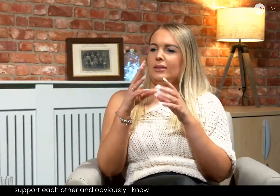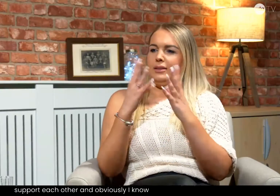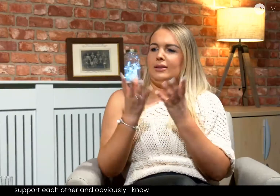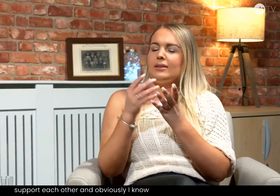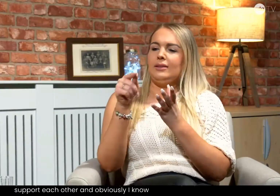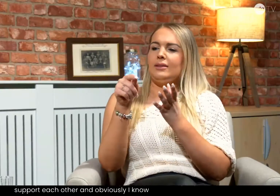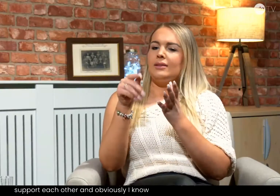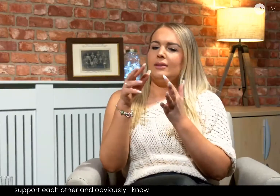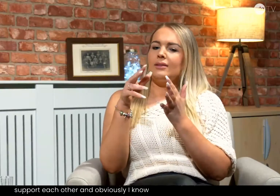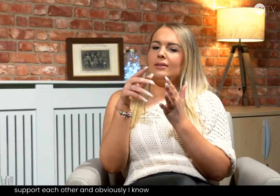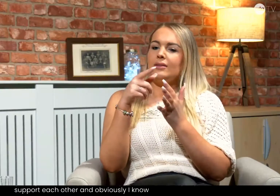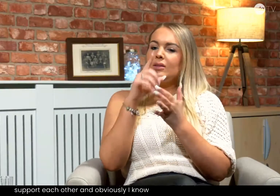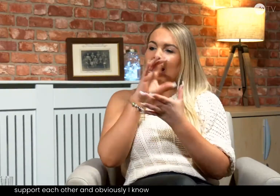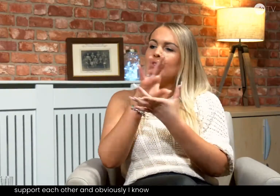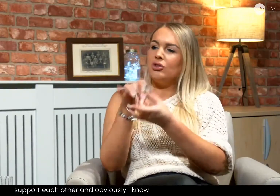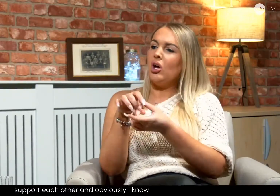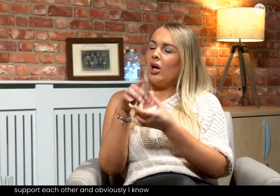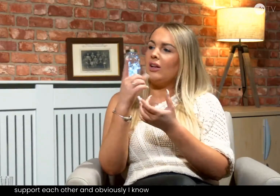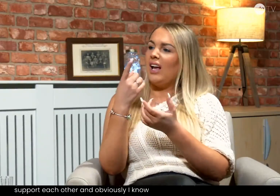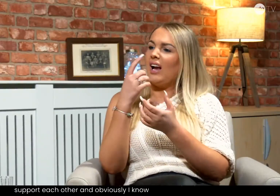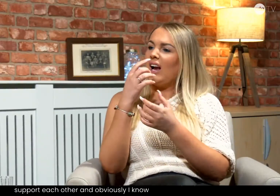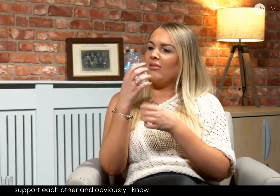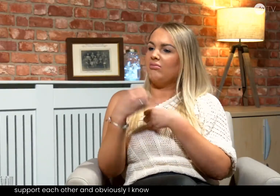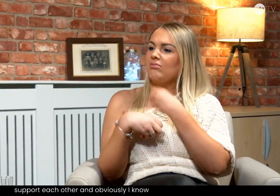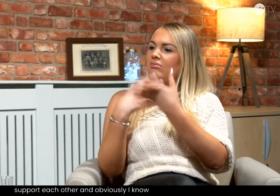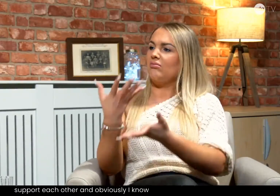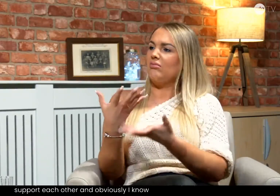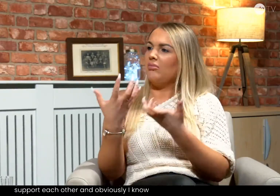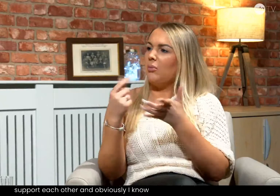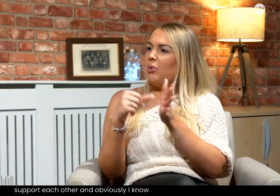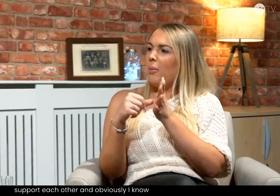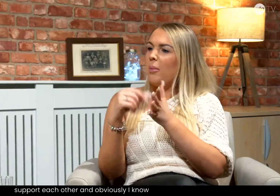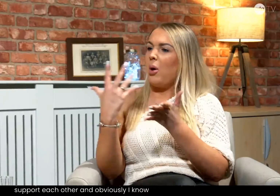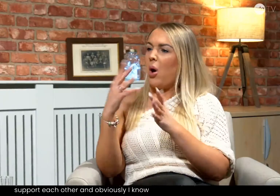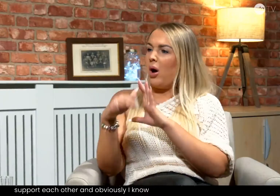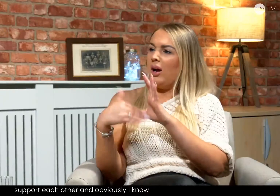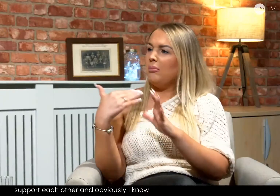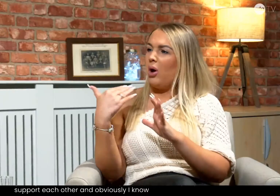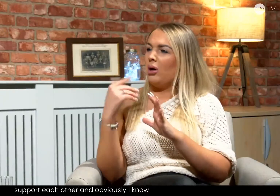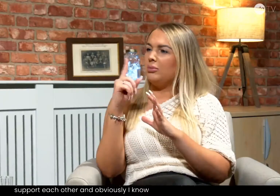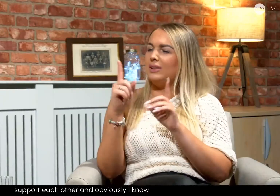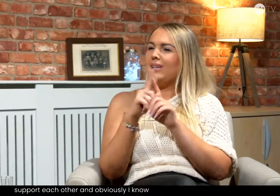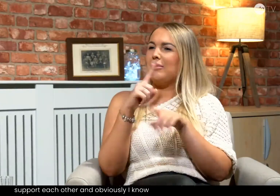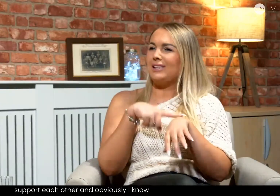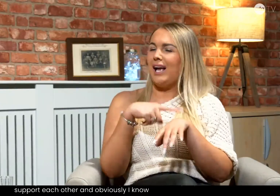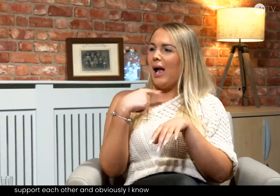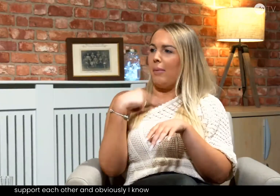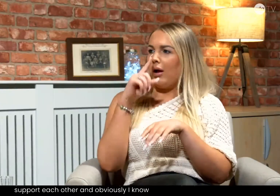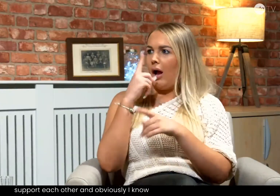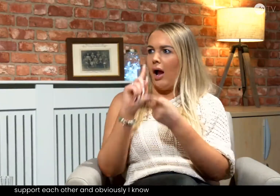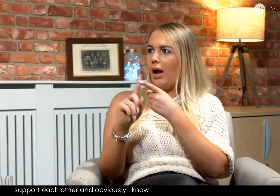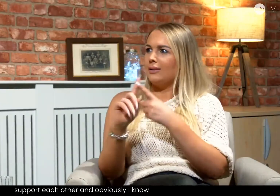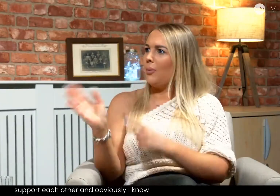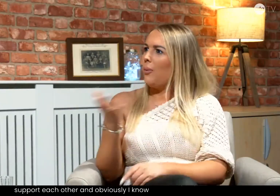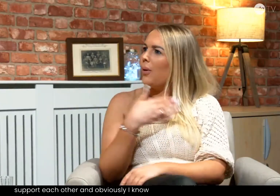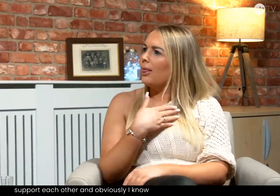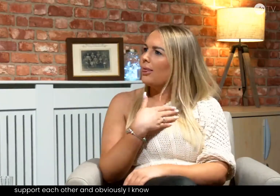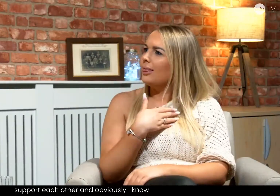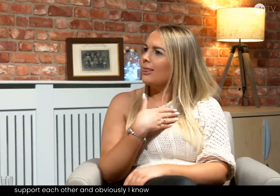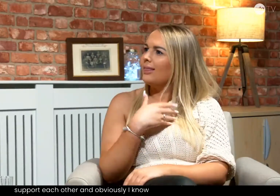yeah, I mean, if anybody's got any issues, you can join us on a Facebook group. You can offload any problems. You can private inbox. But